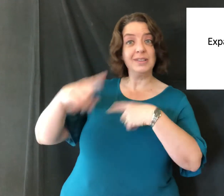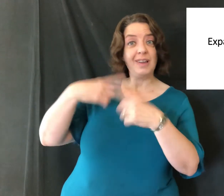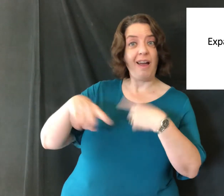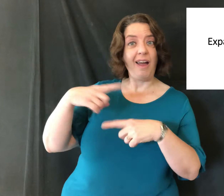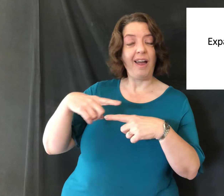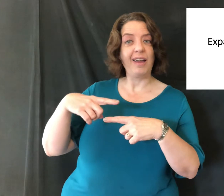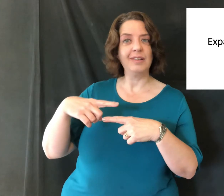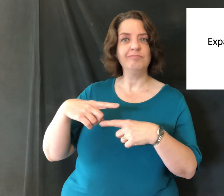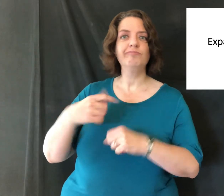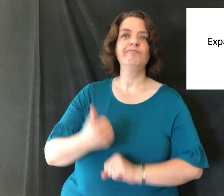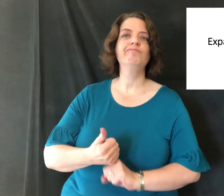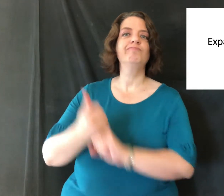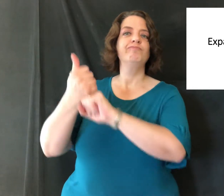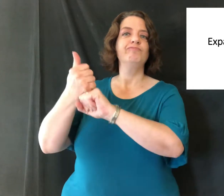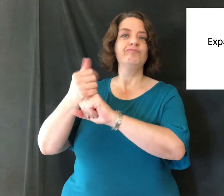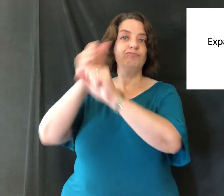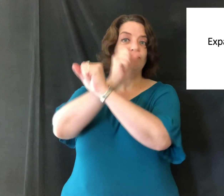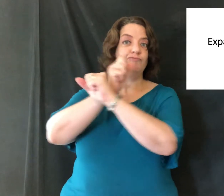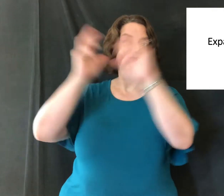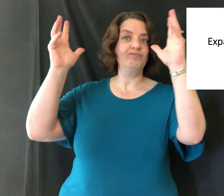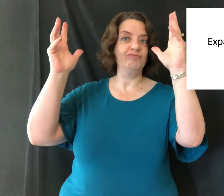So a good sign for that looks like this.